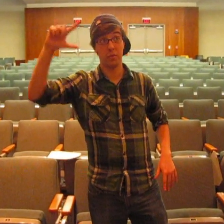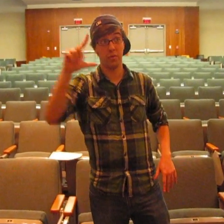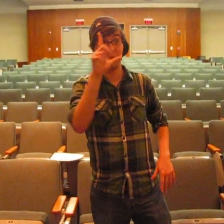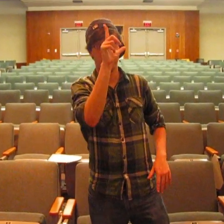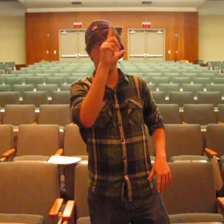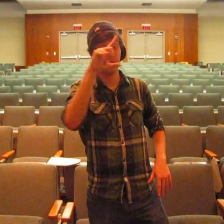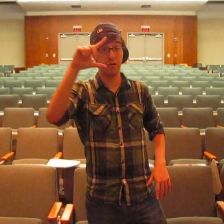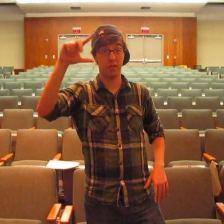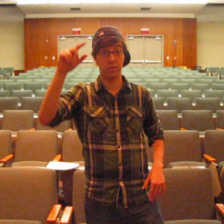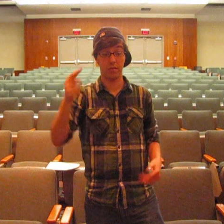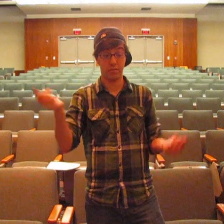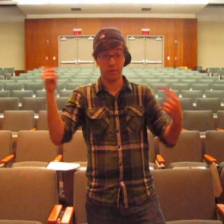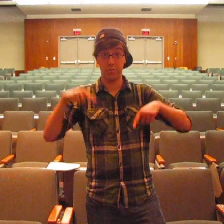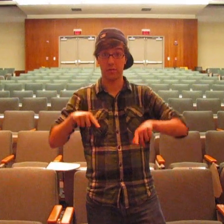Thank you.